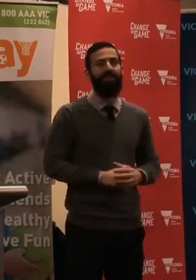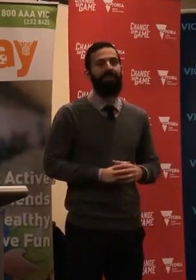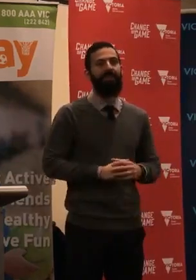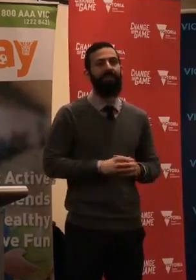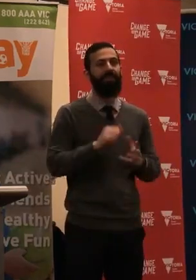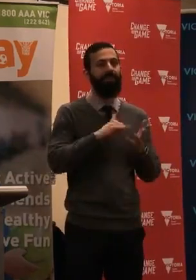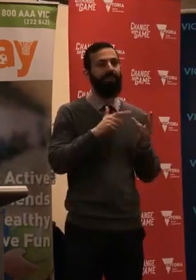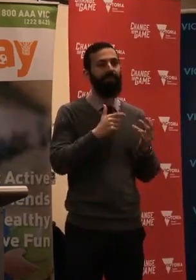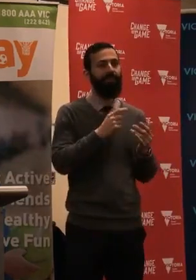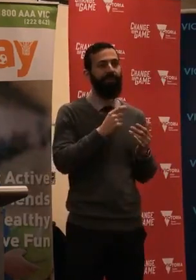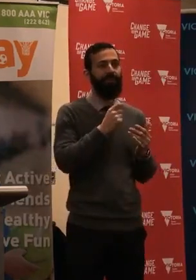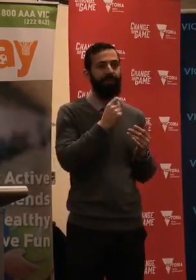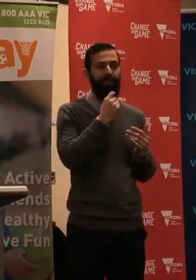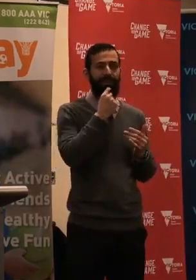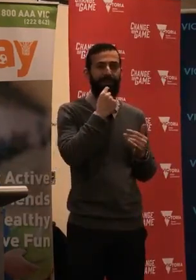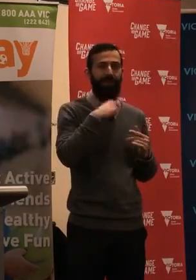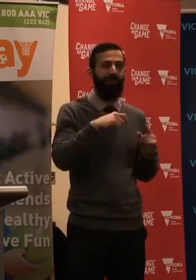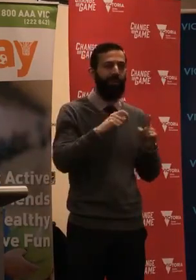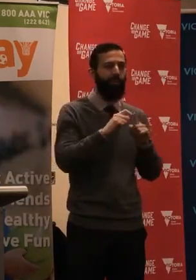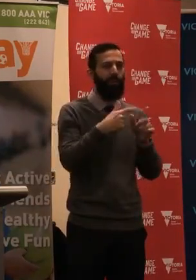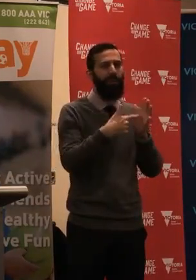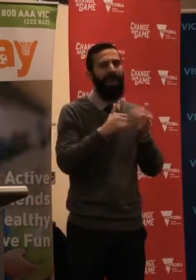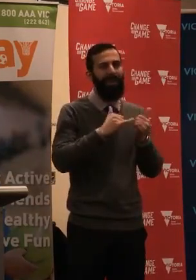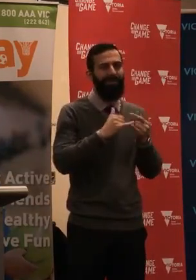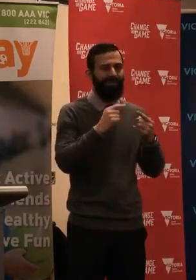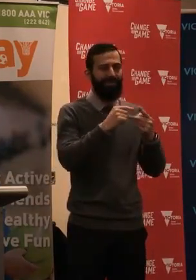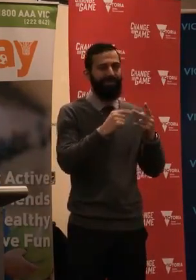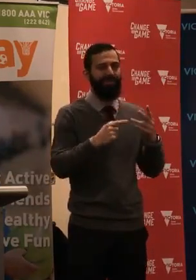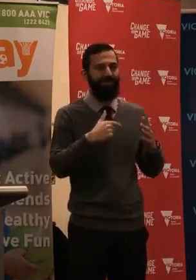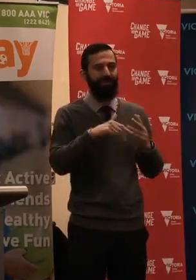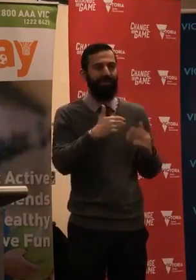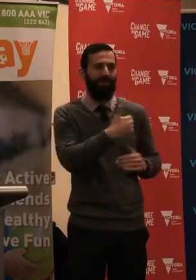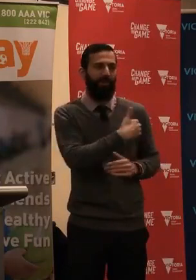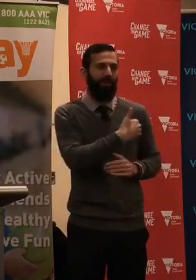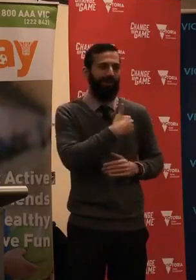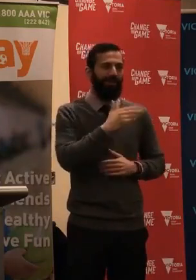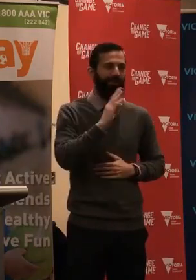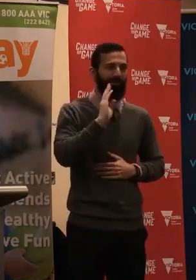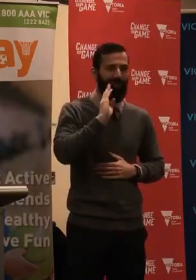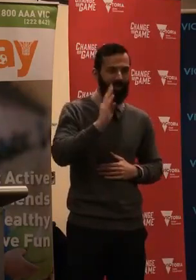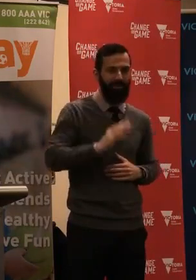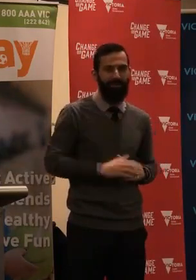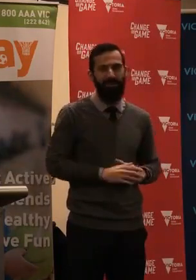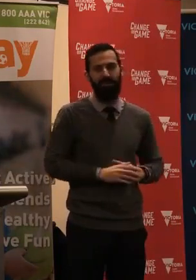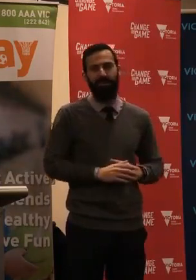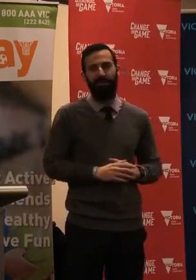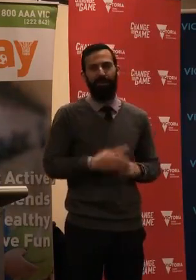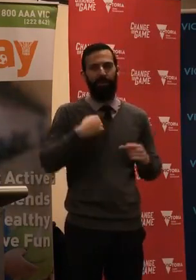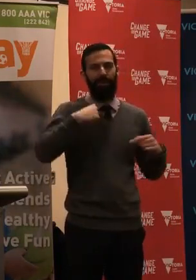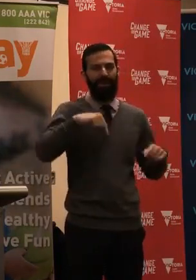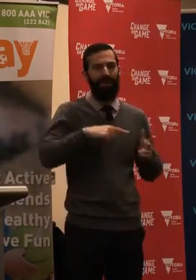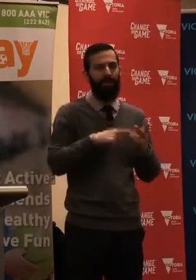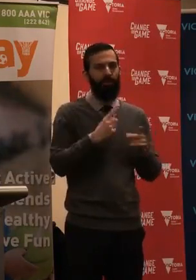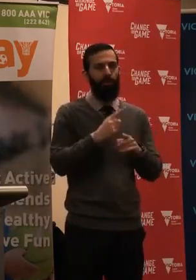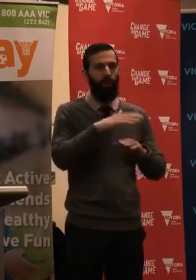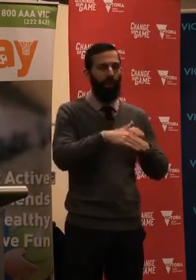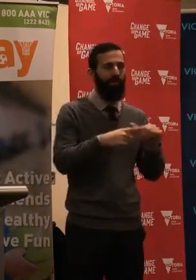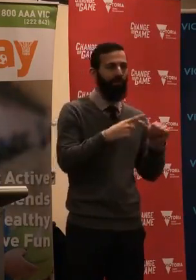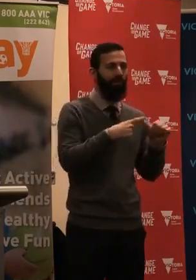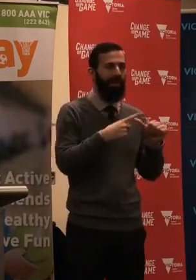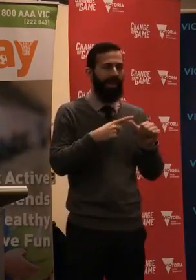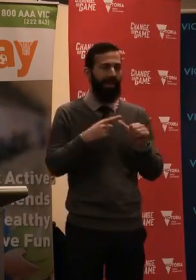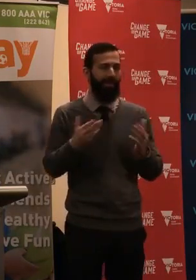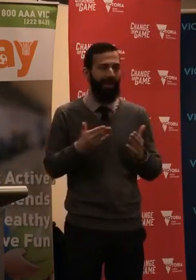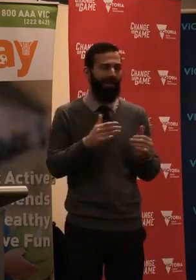there's a couple of parts to this morning's presentations. One thing is we're here to talk about AAA Play, the